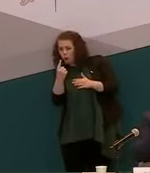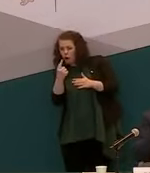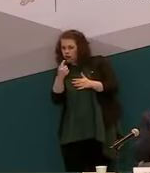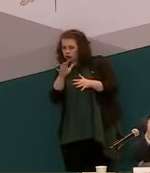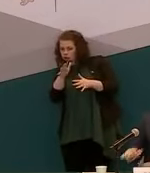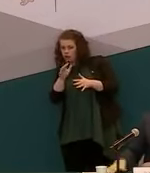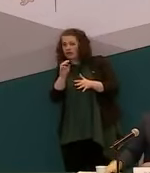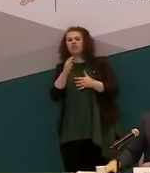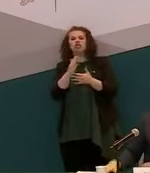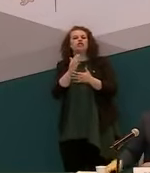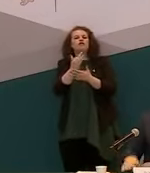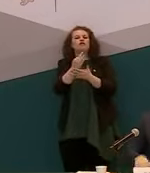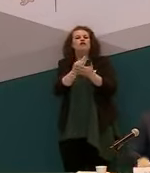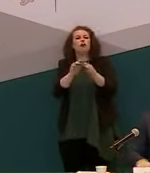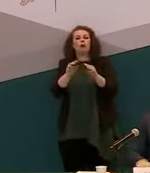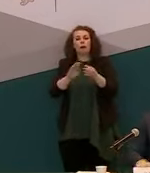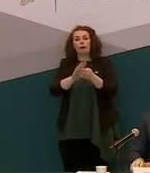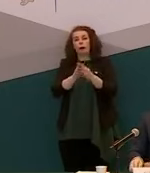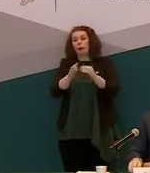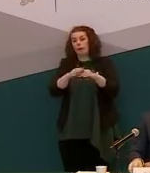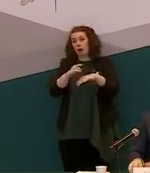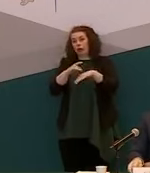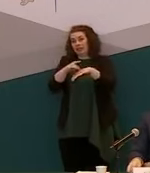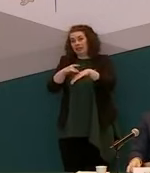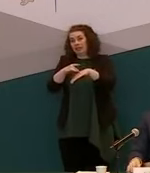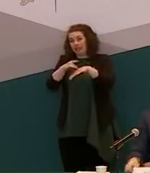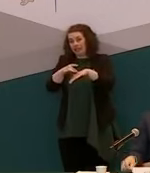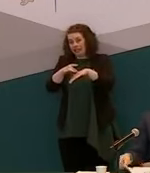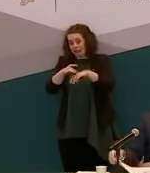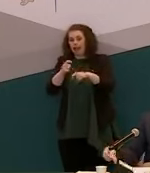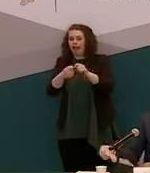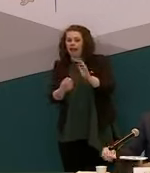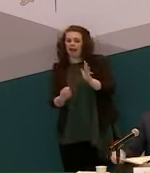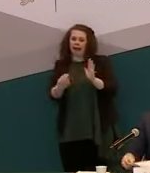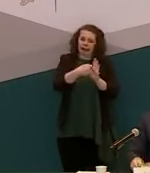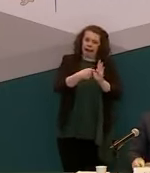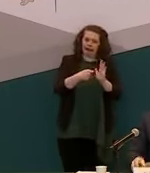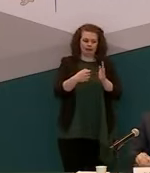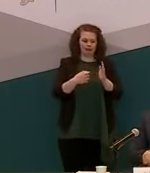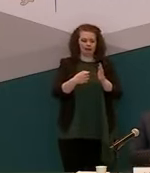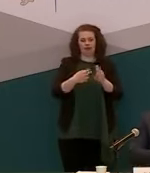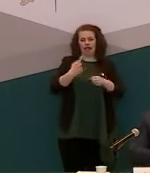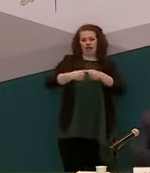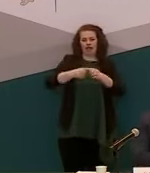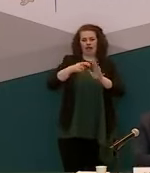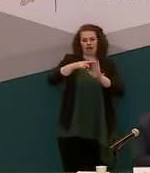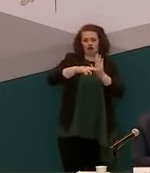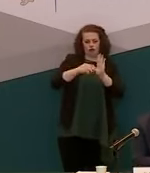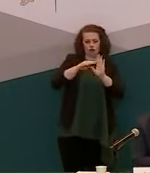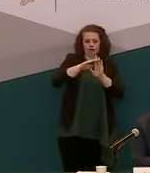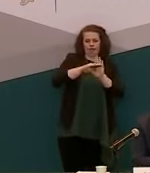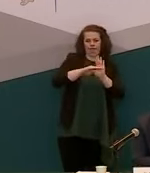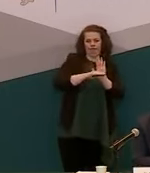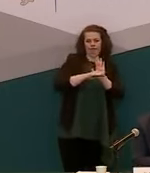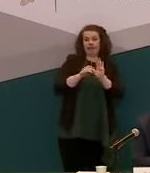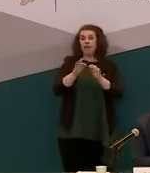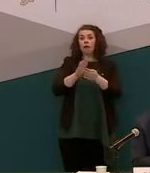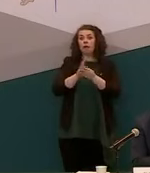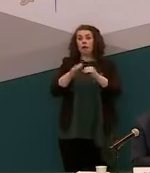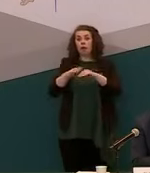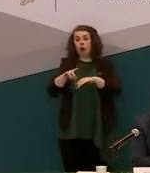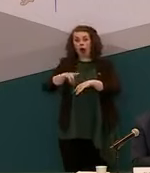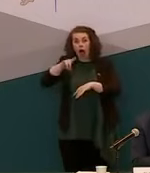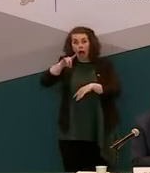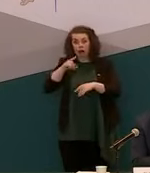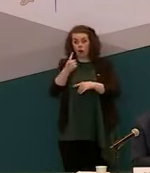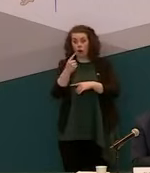in cases, and the reimposition of measures will suppress the disease again. If the reproduction number goes a little bit higher to